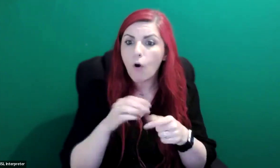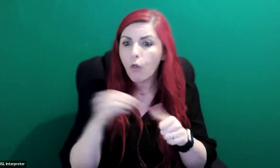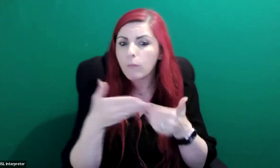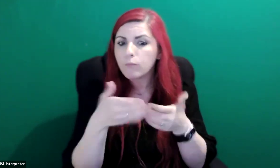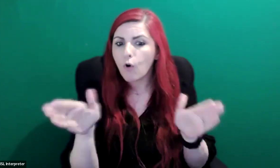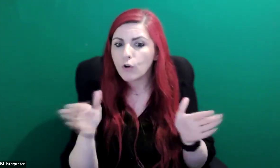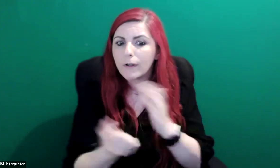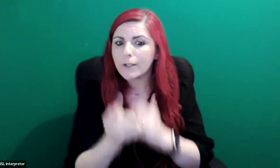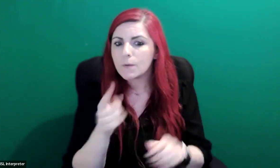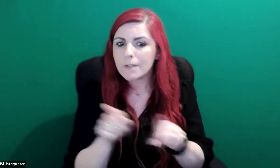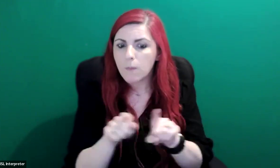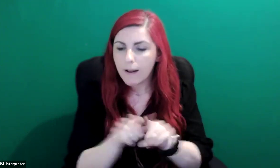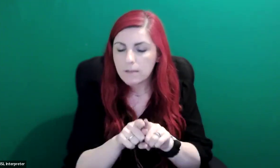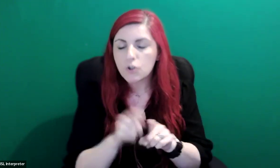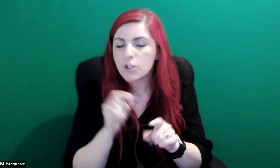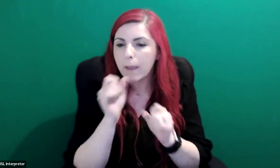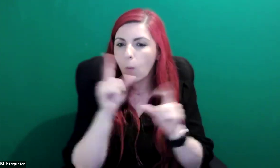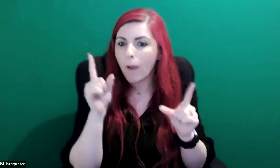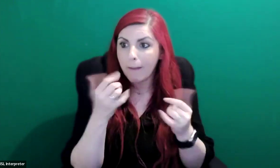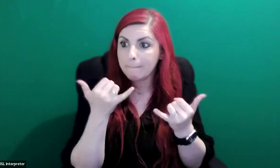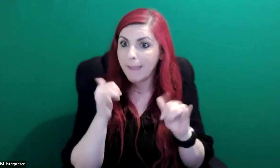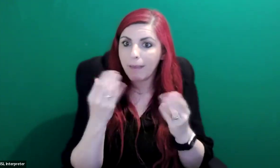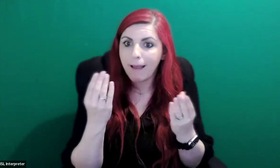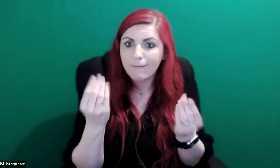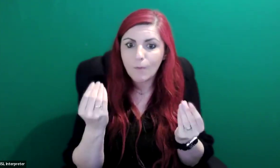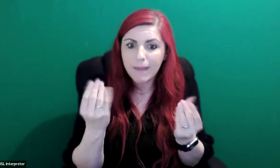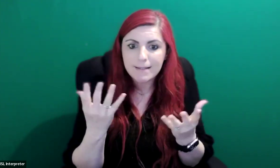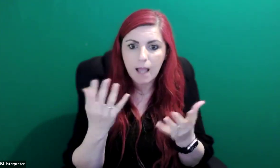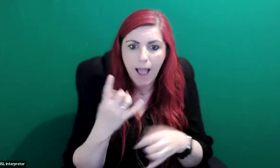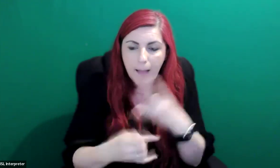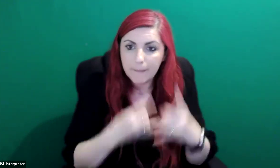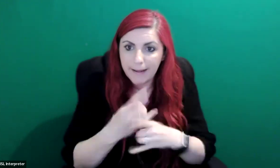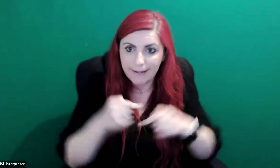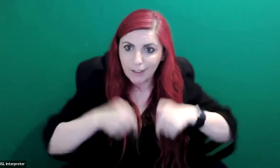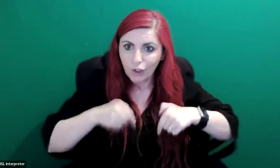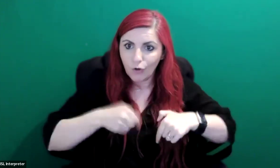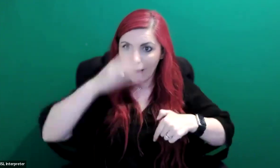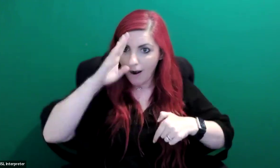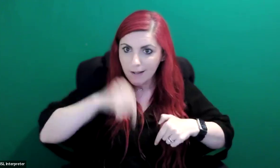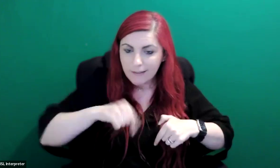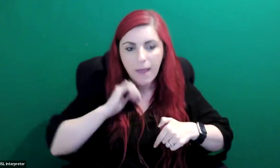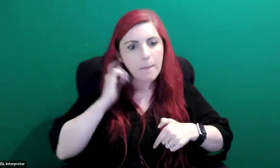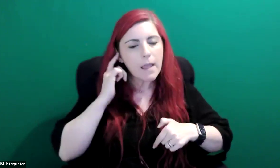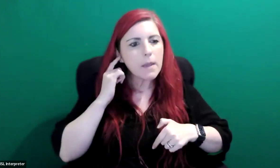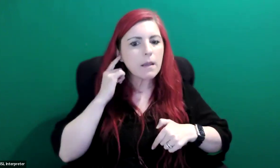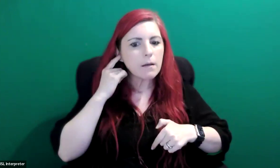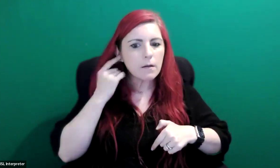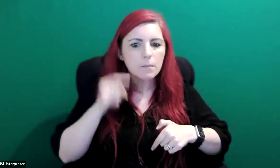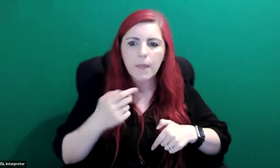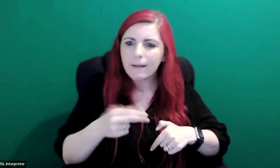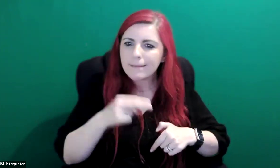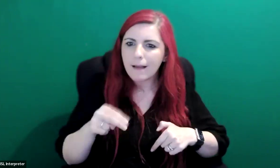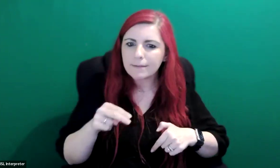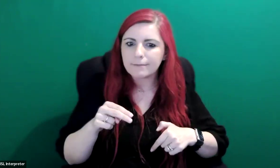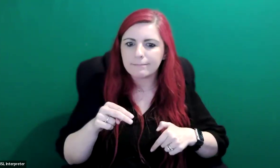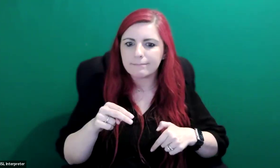I suppose just being aware that there may be things happening, you know, domestically that aren't, you know, maybe they're not things we